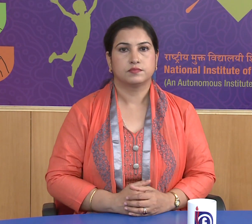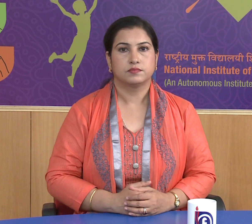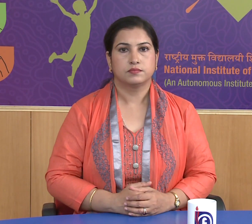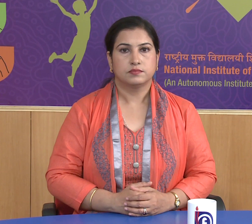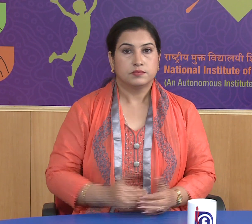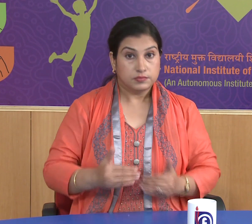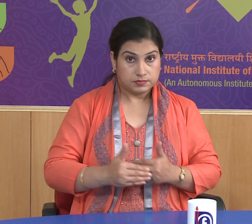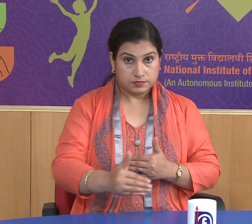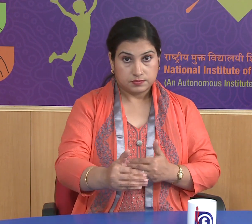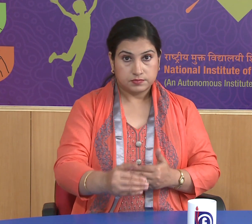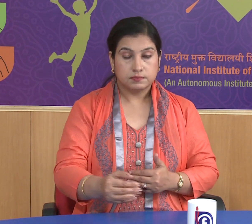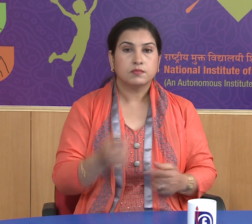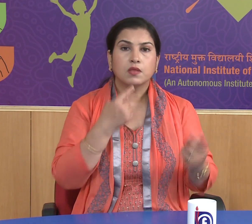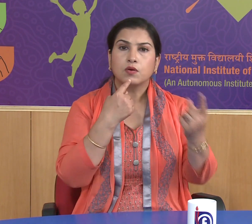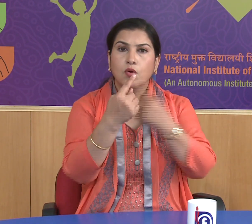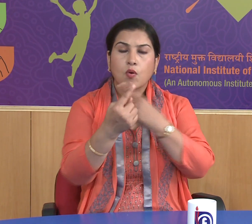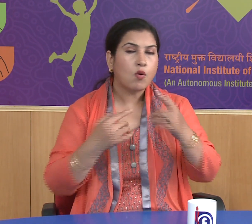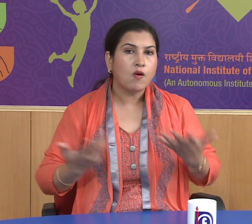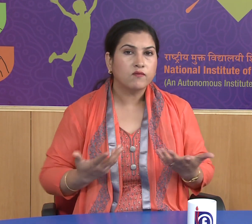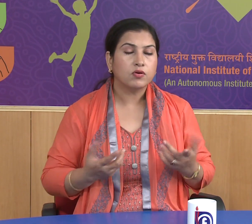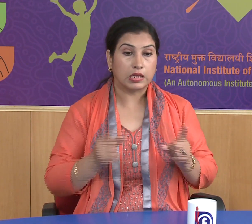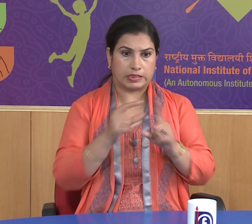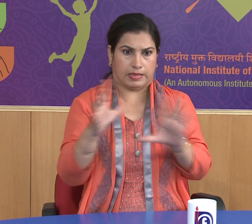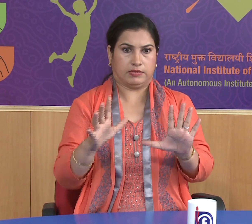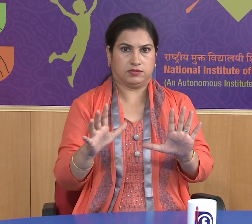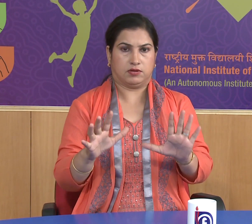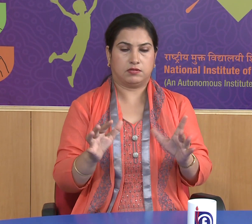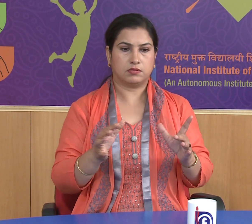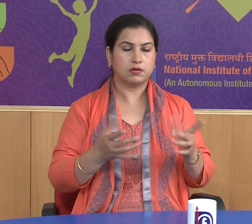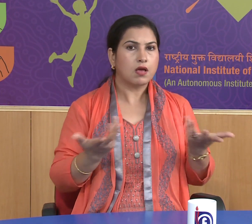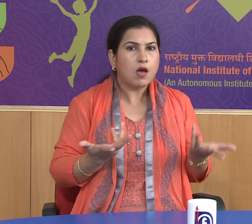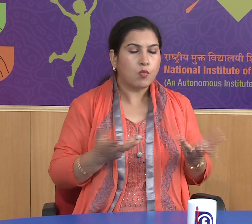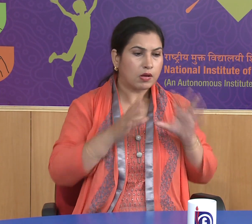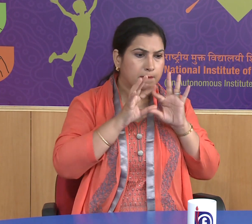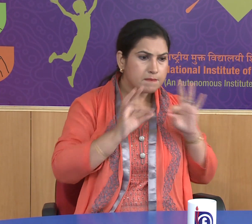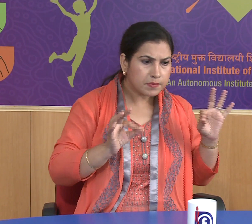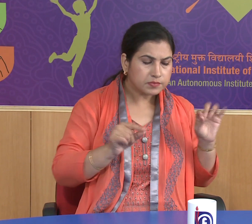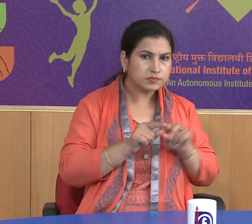Now, we will talk about dangers to the peace and security of India.